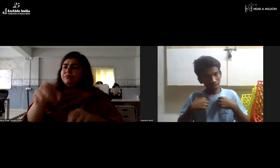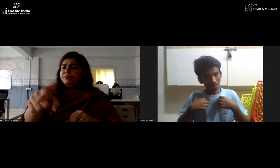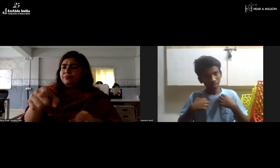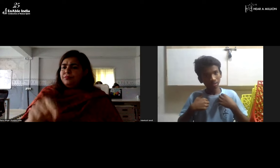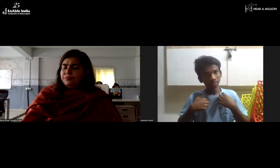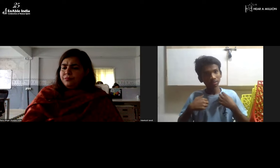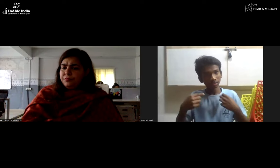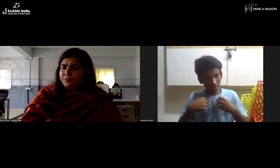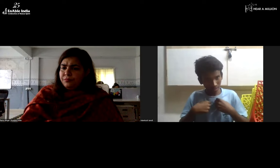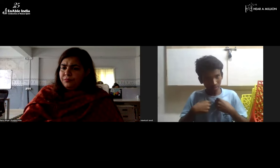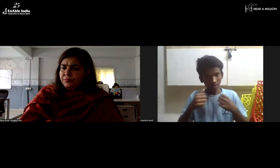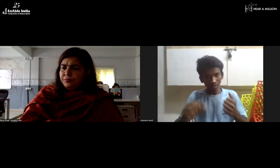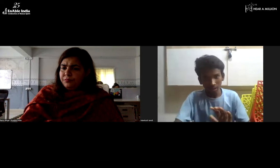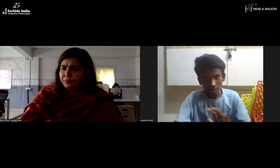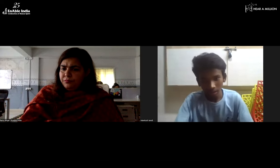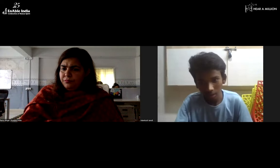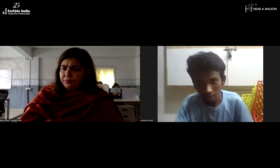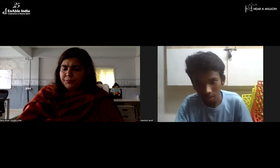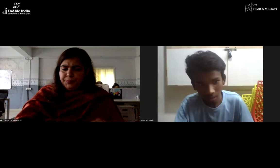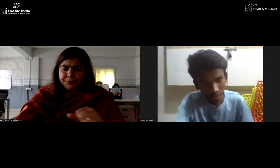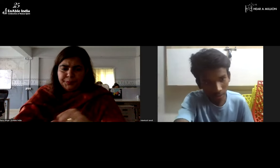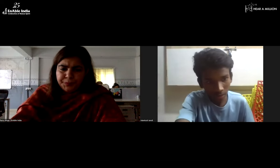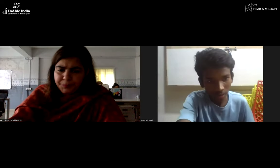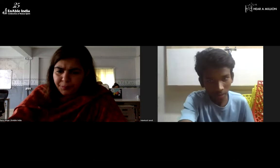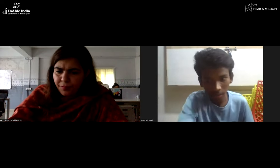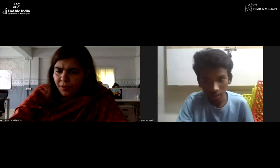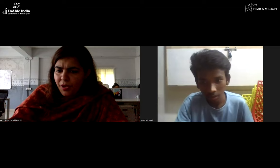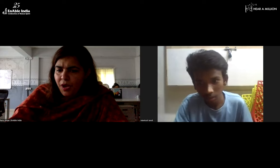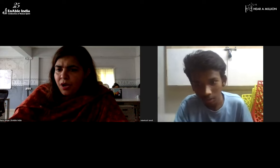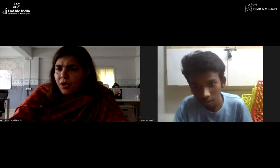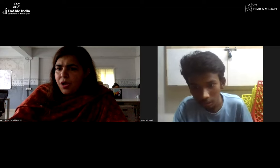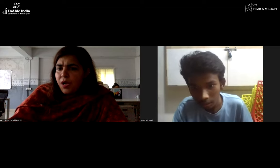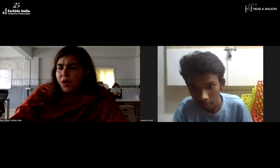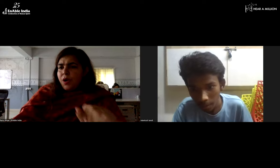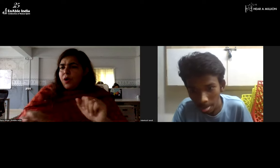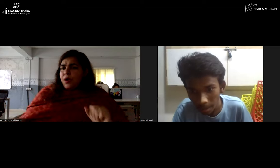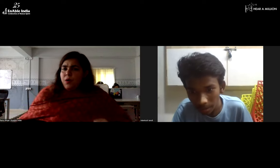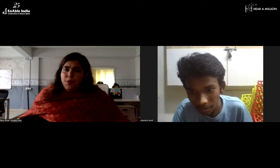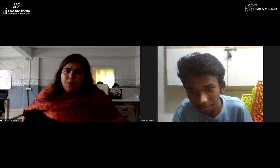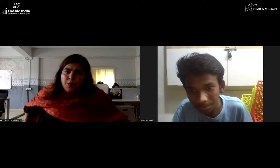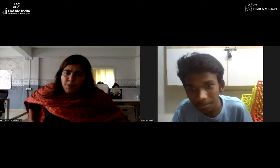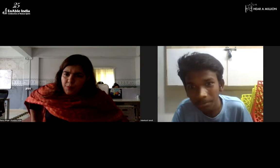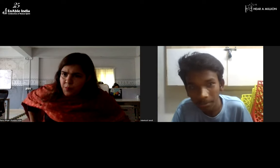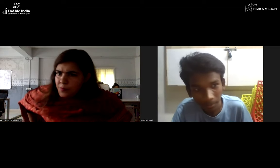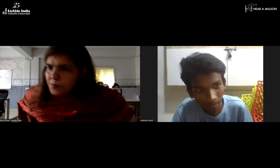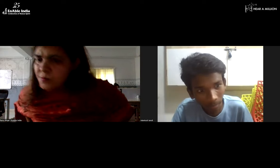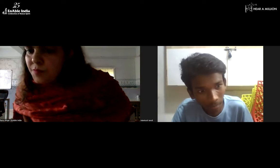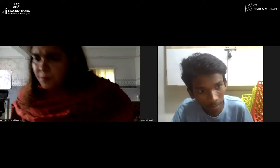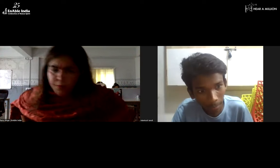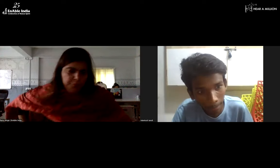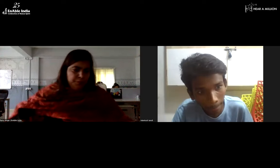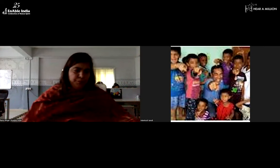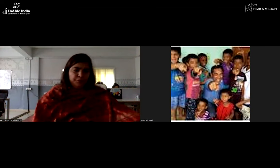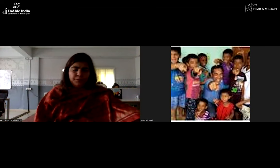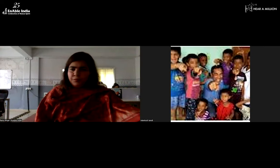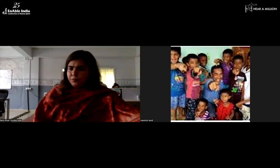write, communicate. But when the teachers were there, they're teaching us in proper sign language. I know, I believe that I can be successful. So yes,